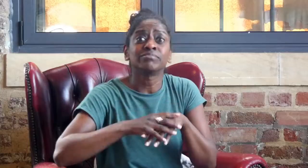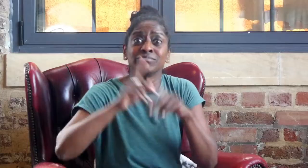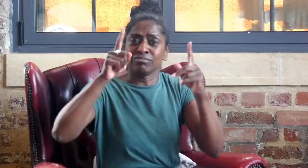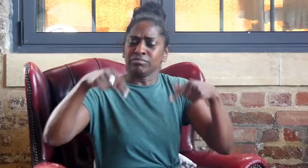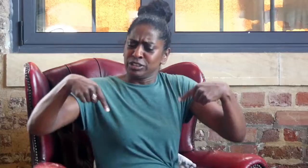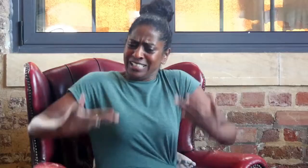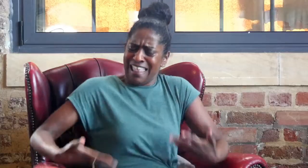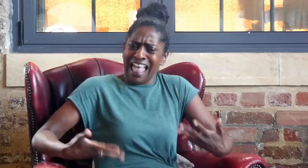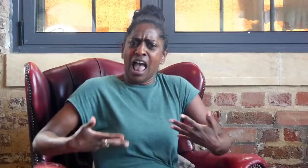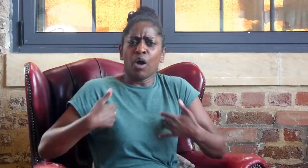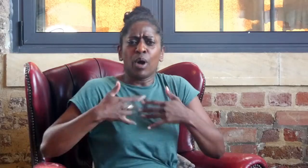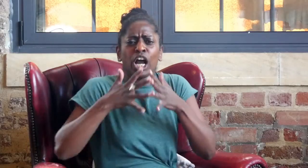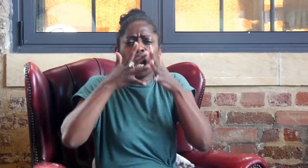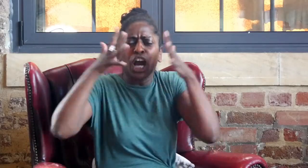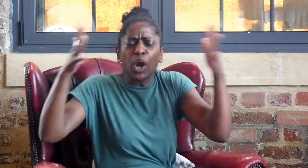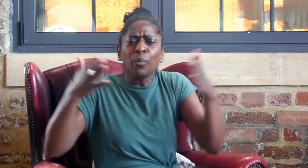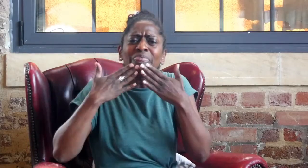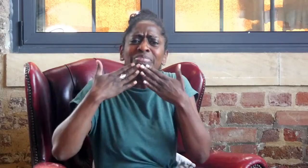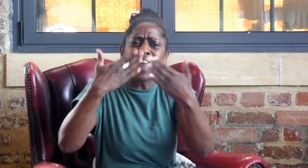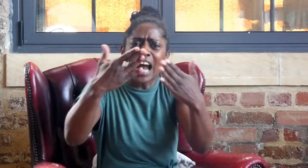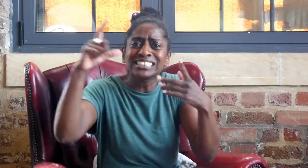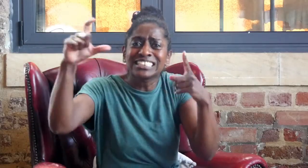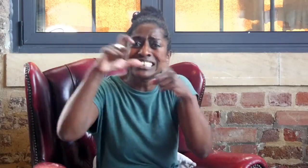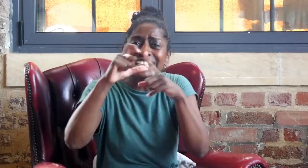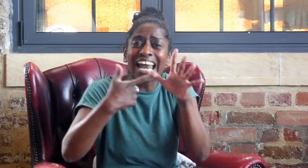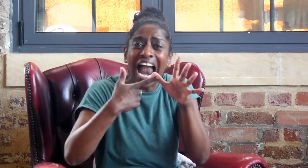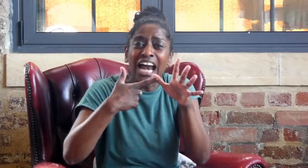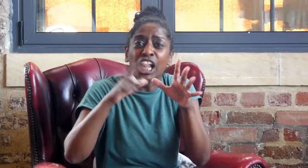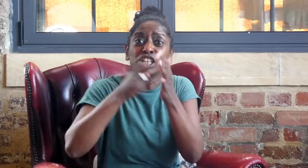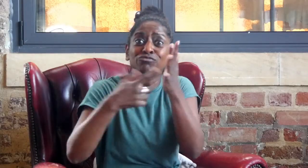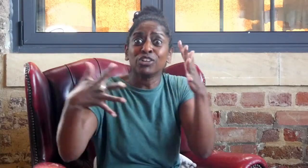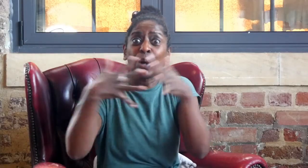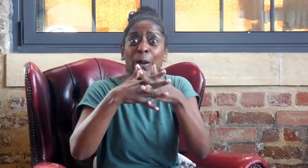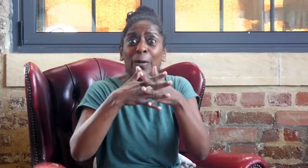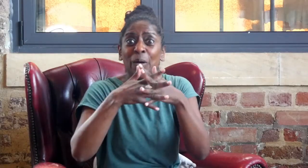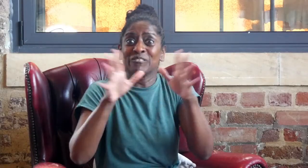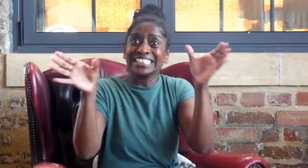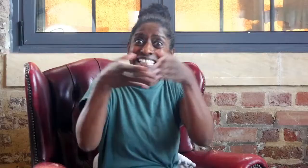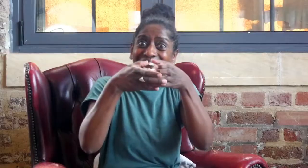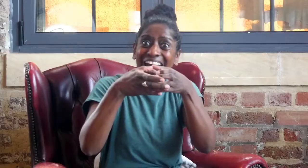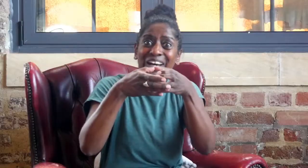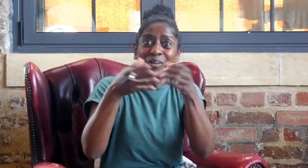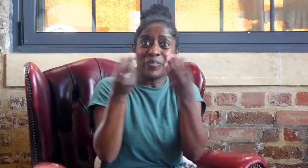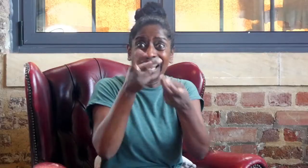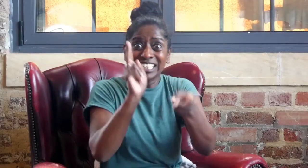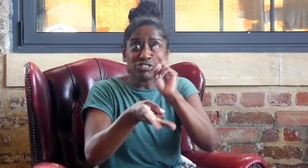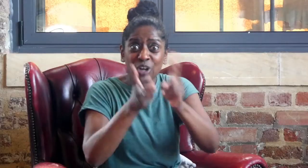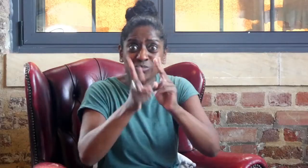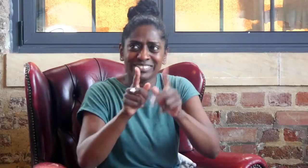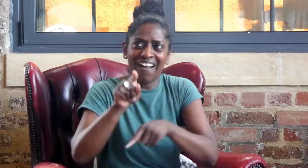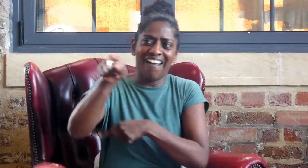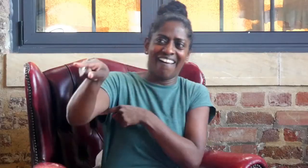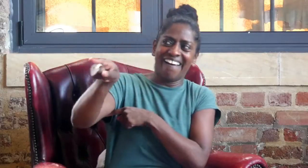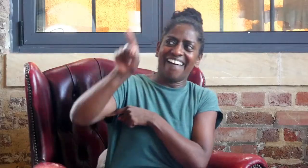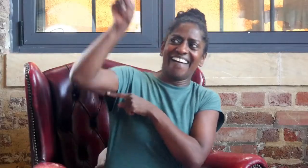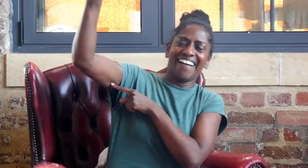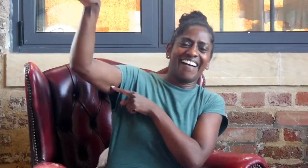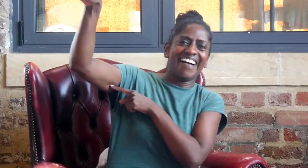I look forward to seeing you then. Just want to say again a huge thank you to the whole team, the interpreters